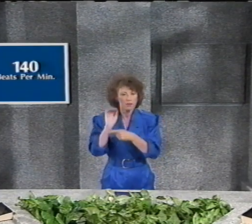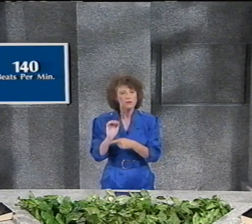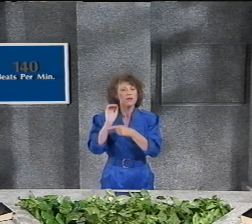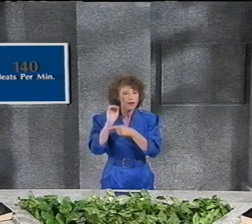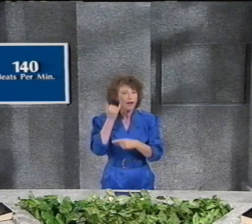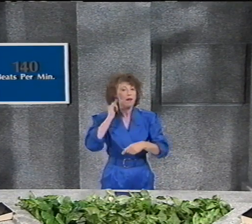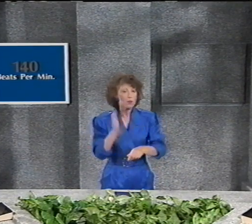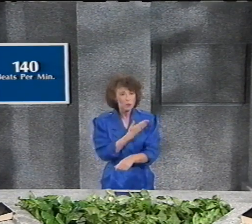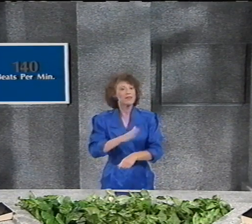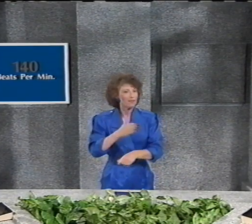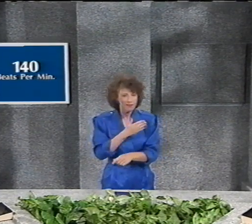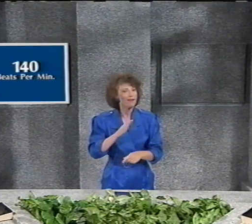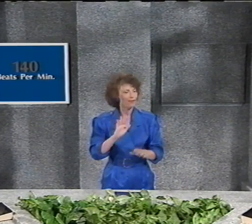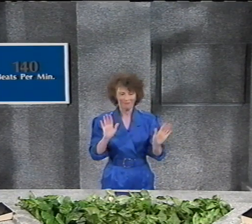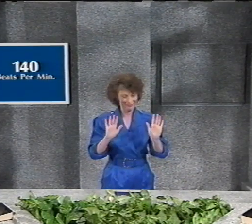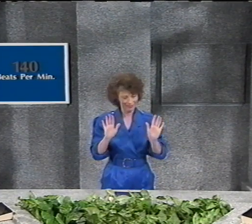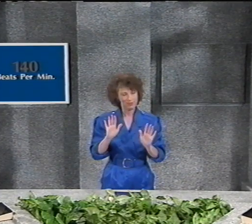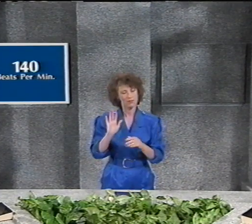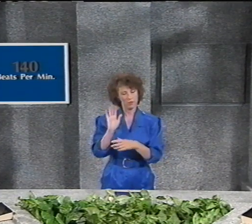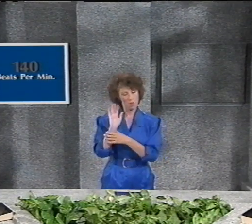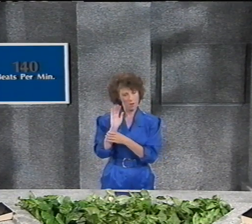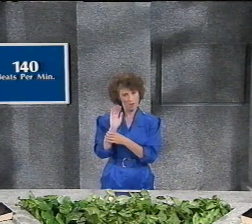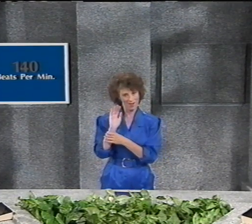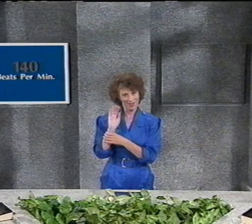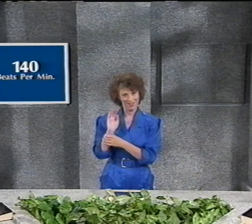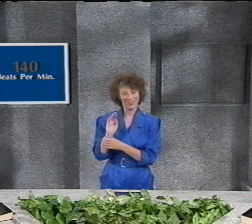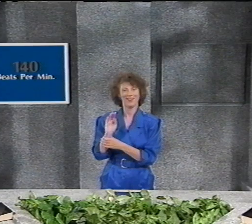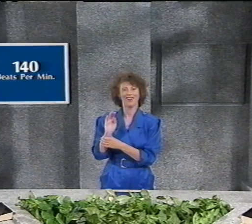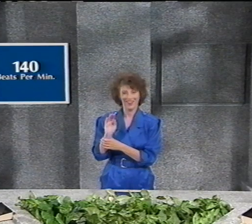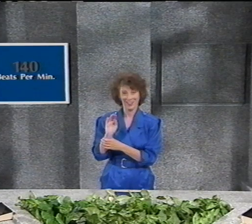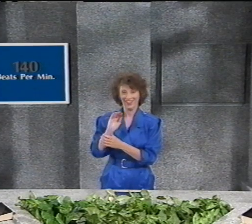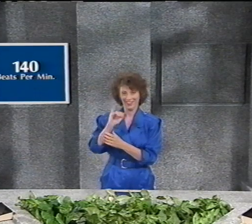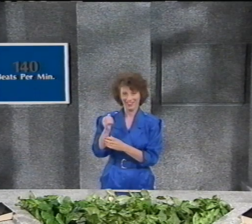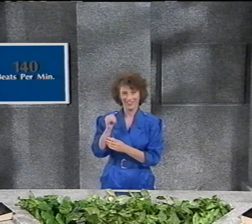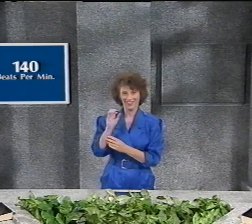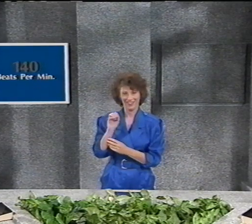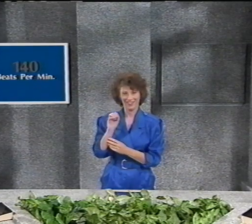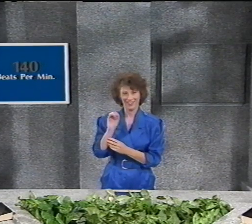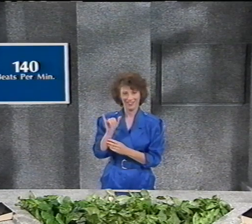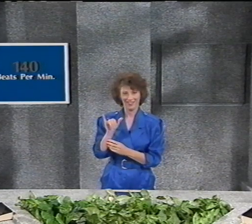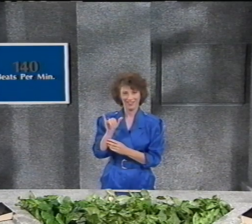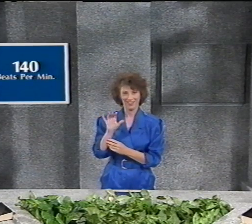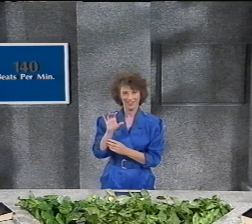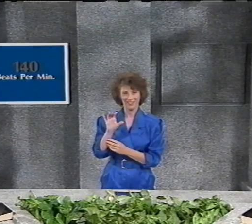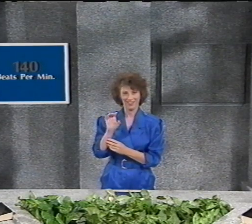Don't bounce. I know it's hard because of the beat, but keep your arm still as you spell your name.